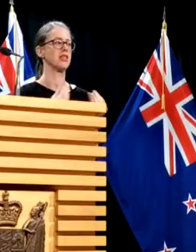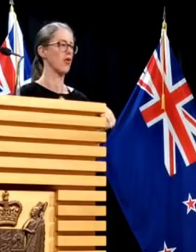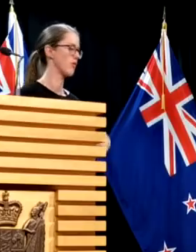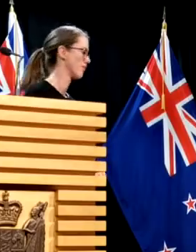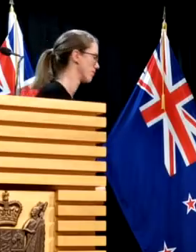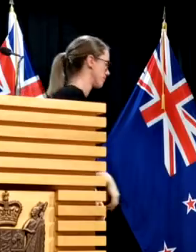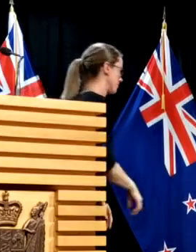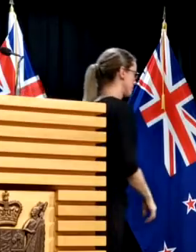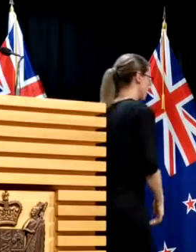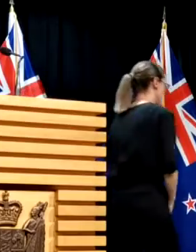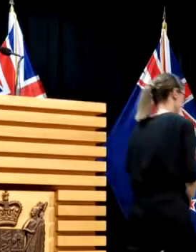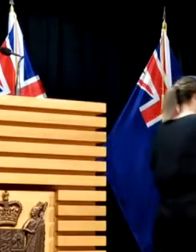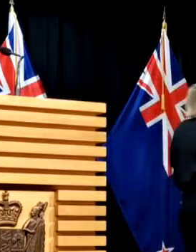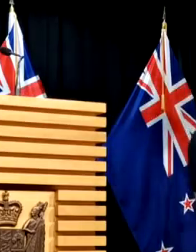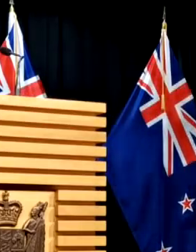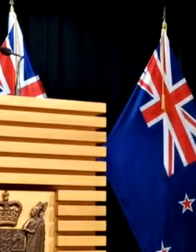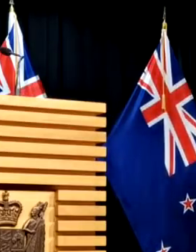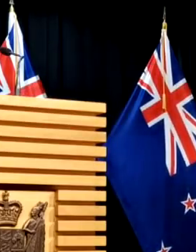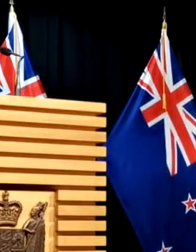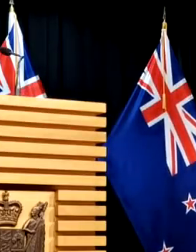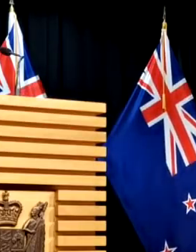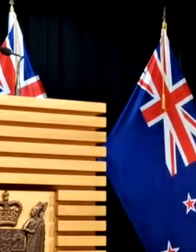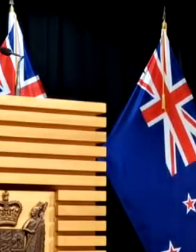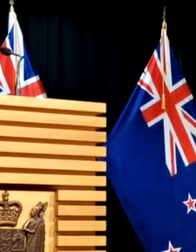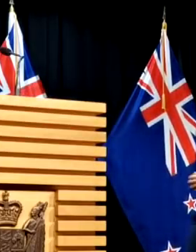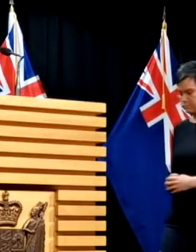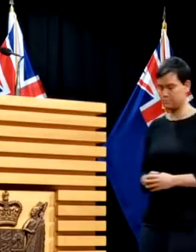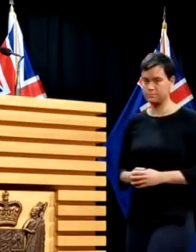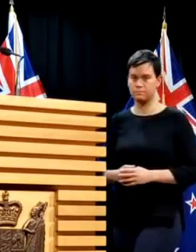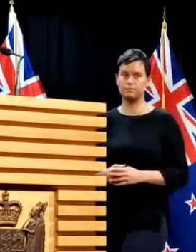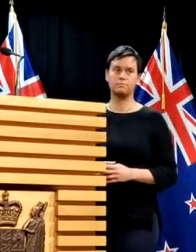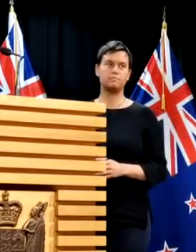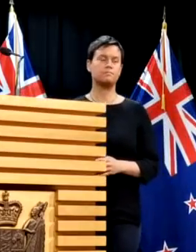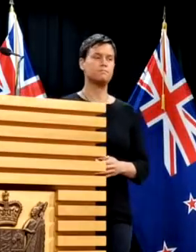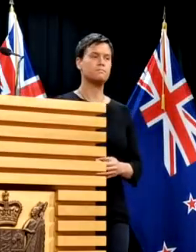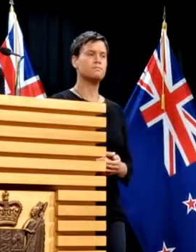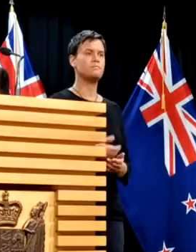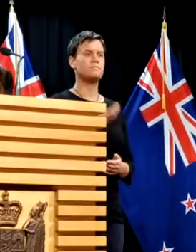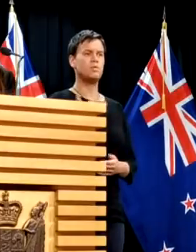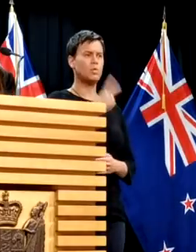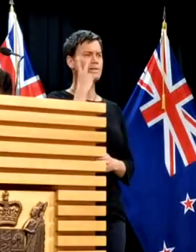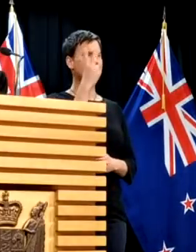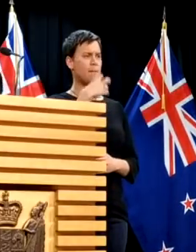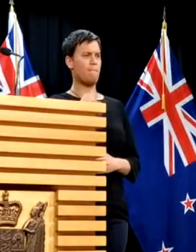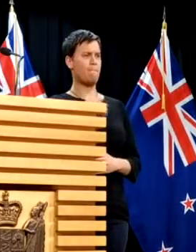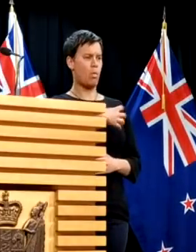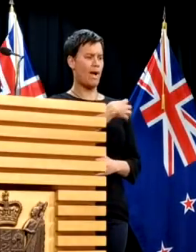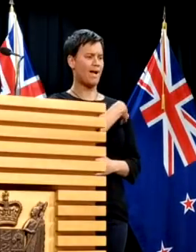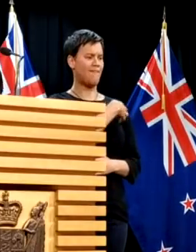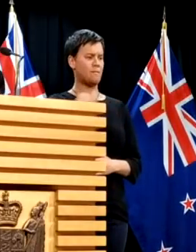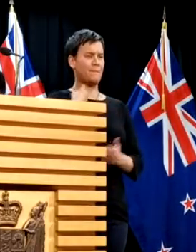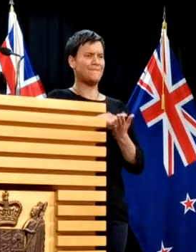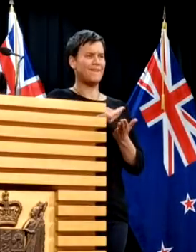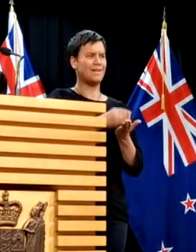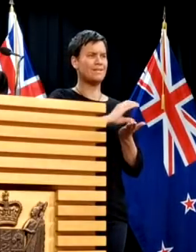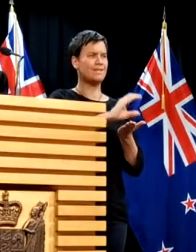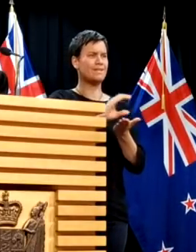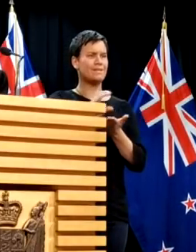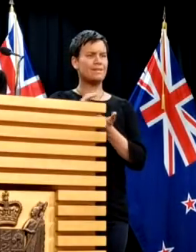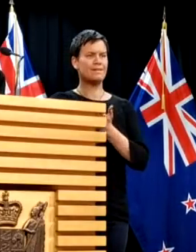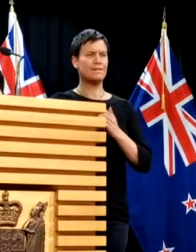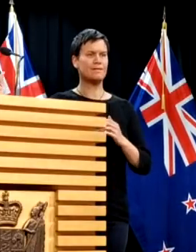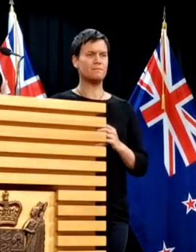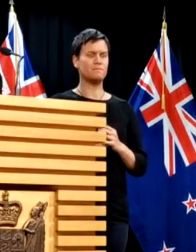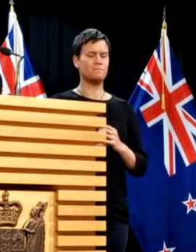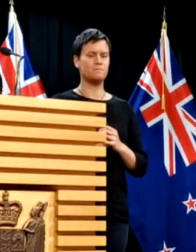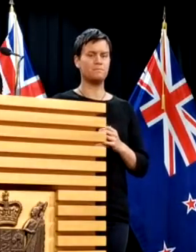I see more state funding of the political, you know, the campaign finance, essentially, the state funding. It will naturally, I think, lend itself to a wider